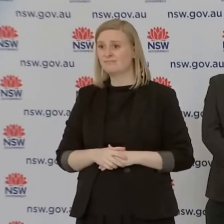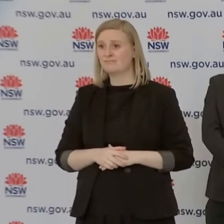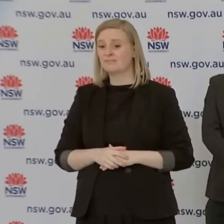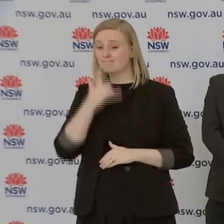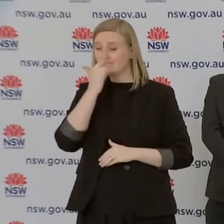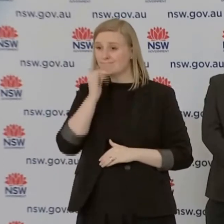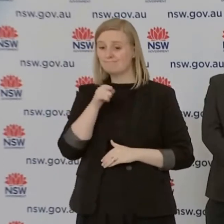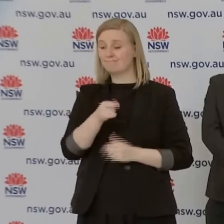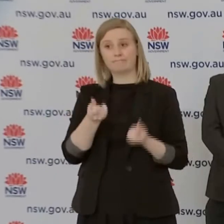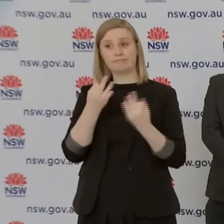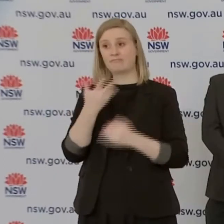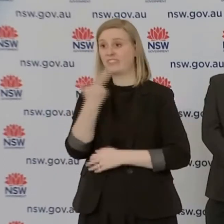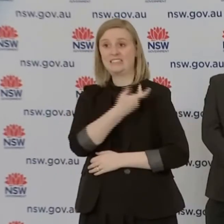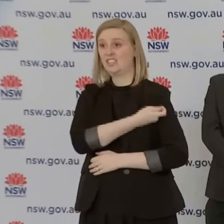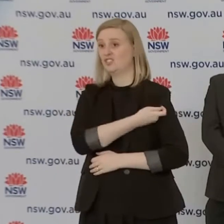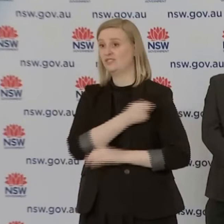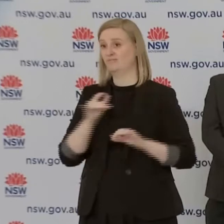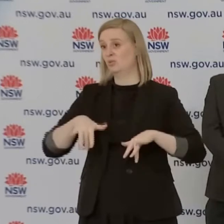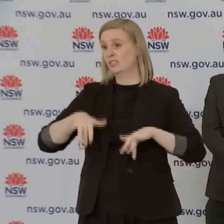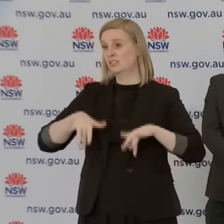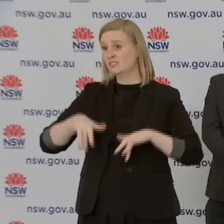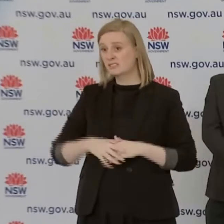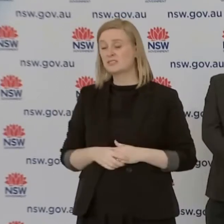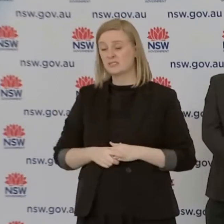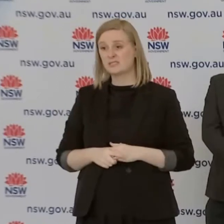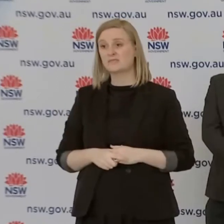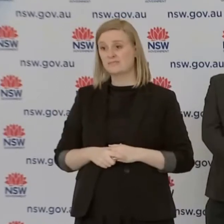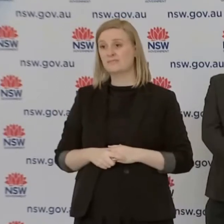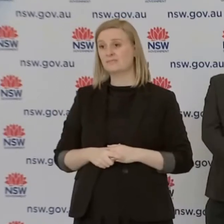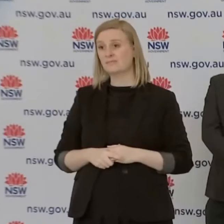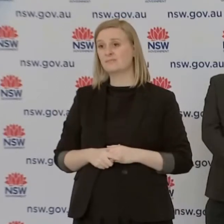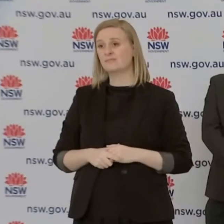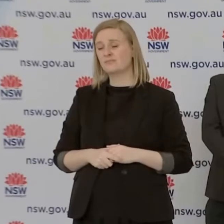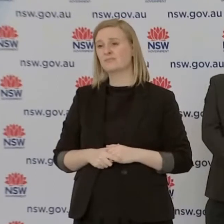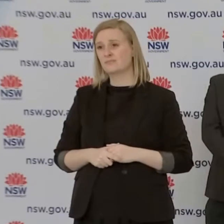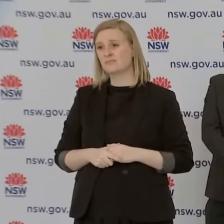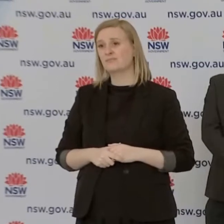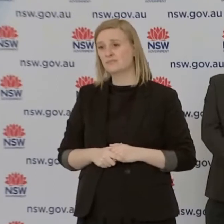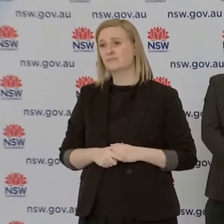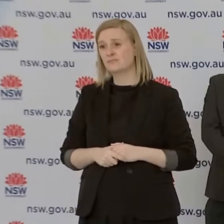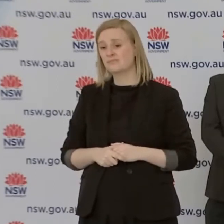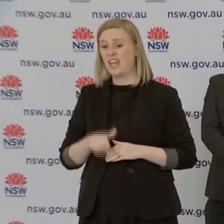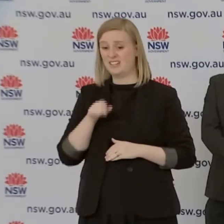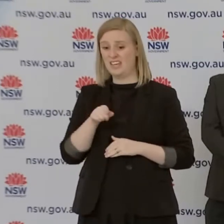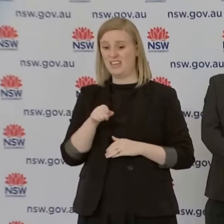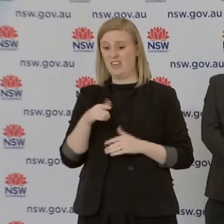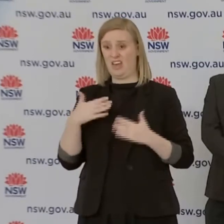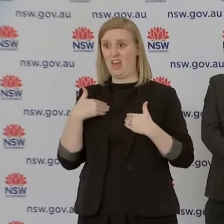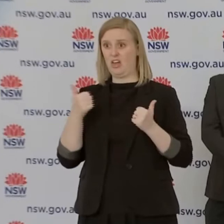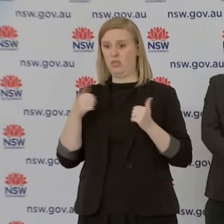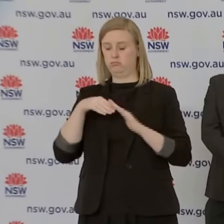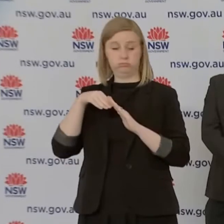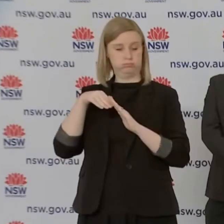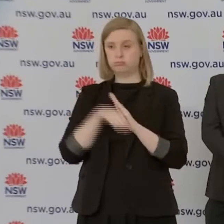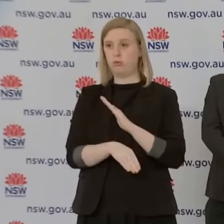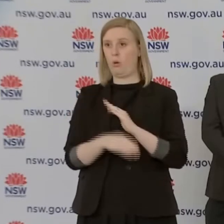wasn't vaccinated, hadn't had any dose of the vaccine, and as we understand it, the death happened quite suddenly, but I'll ask Dr. Chant